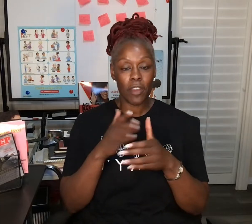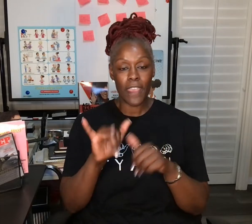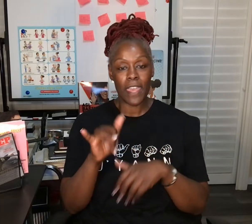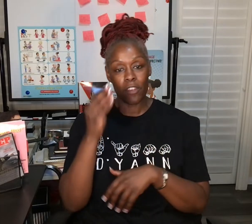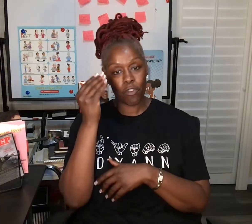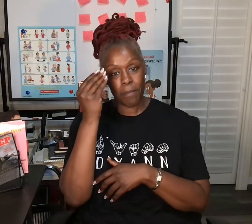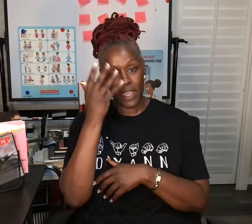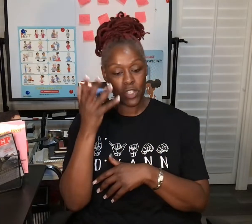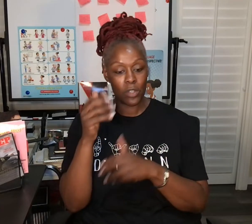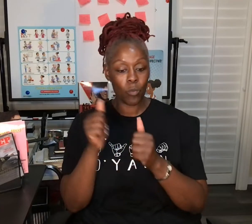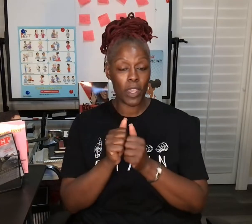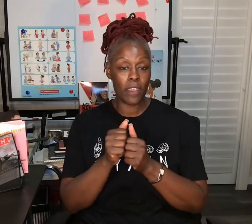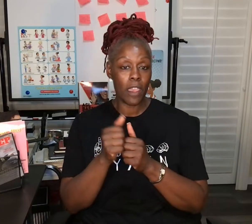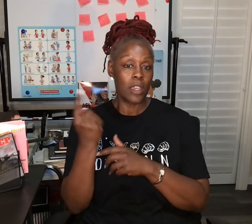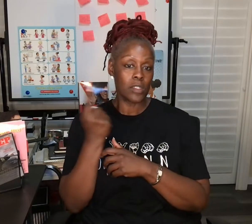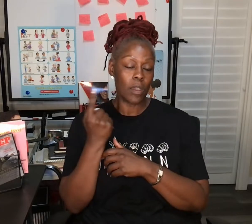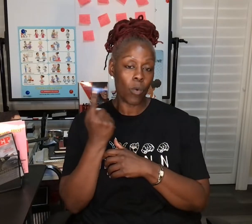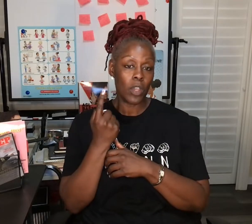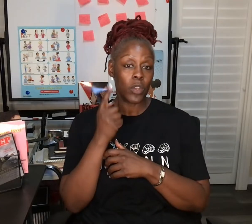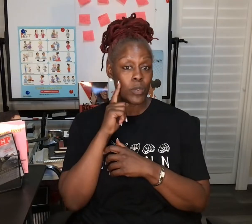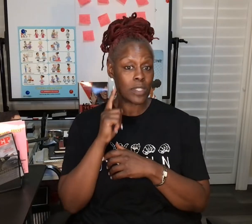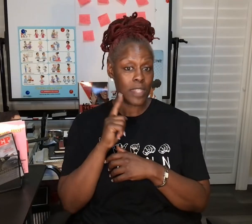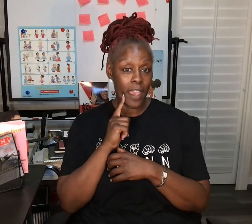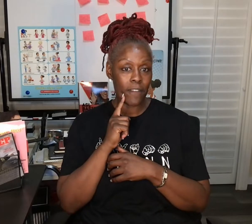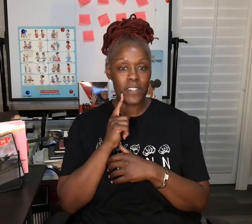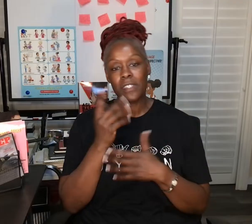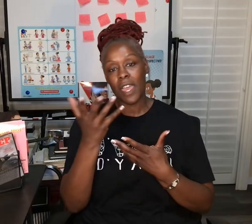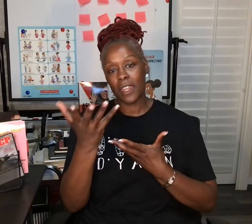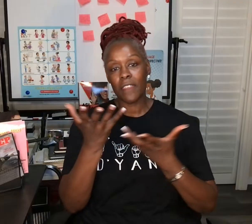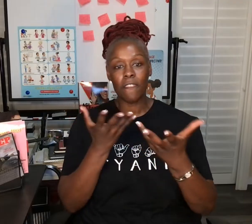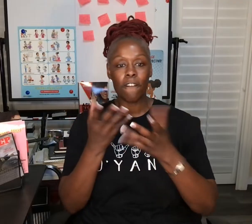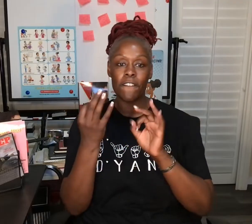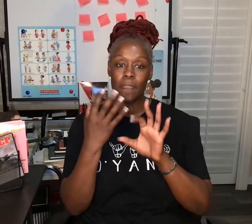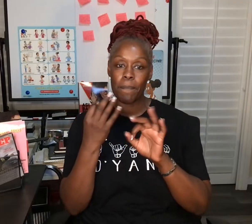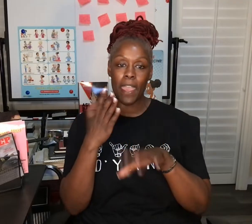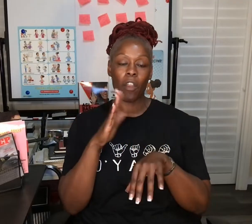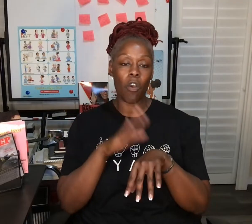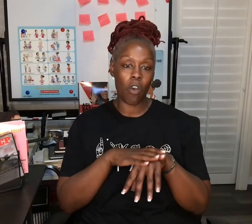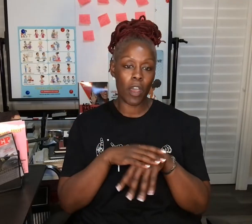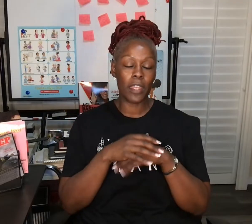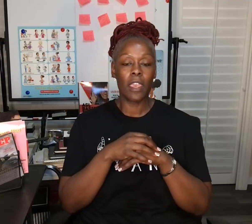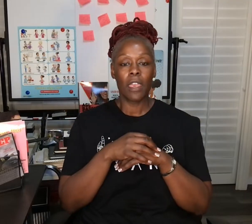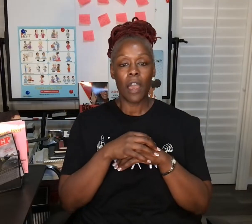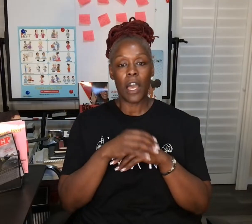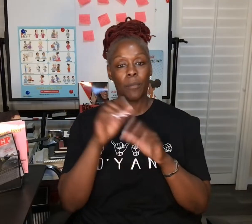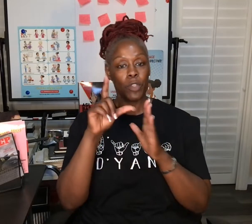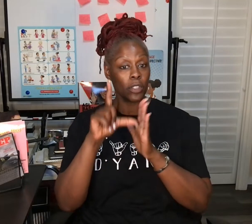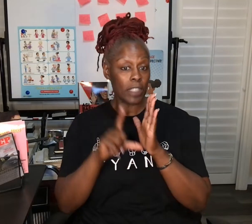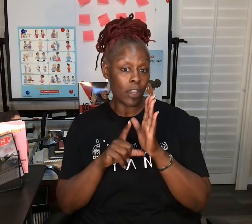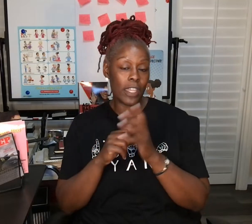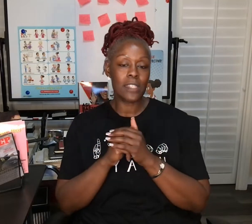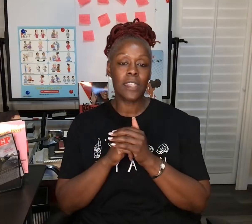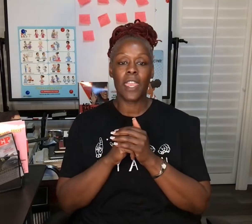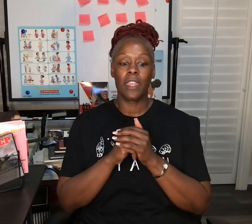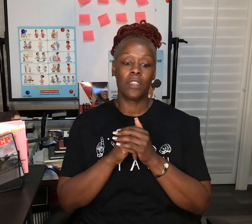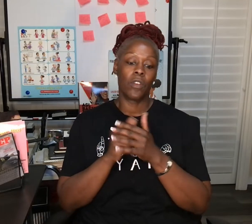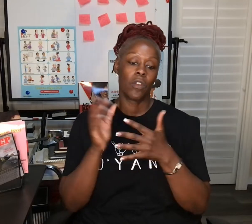that information with someone who's deaf to kind of get their feedback on your lyrics and